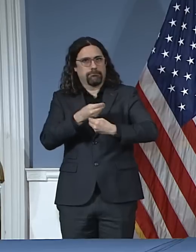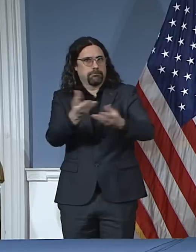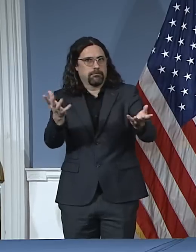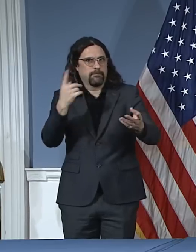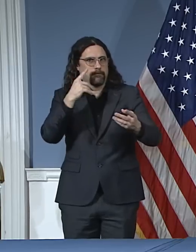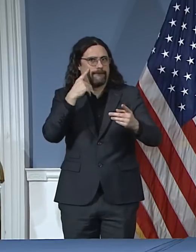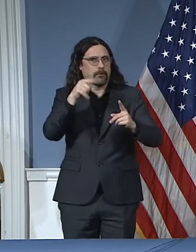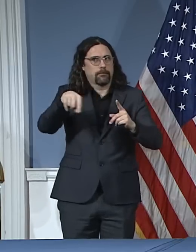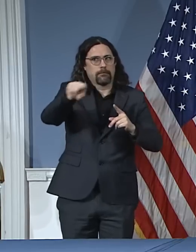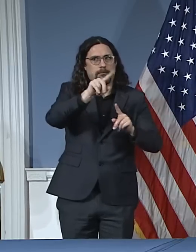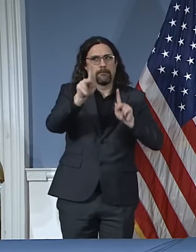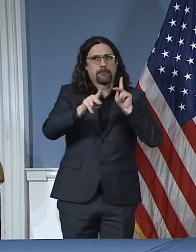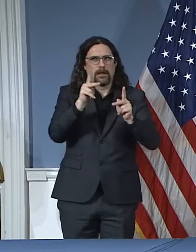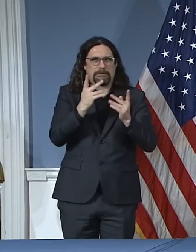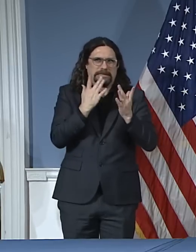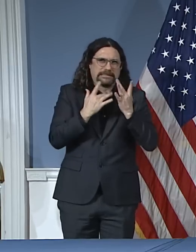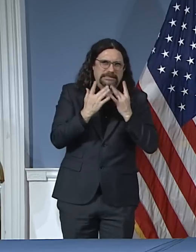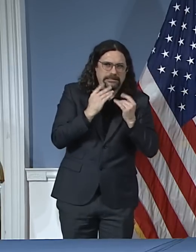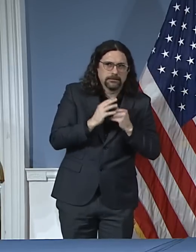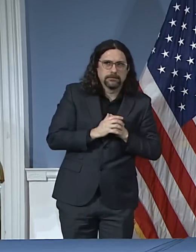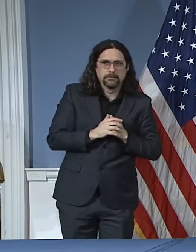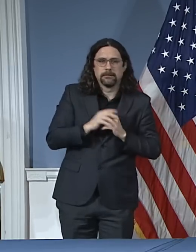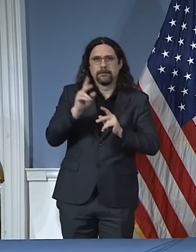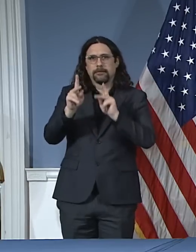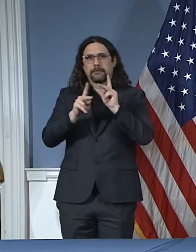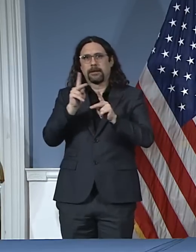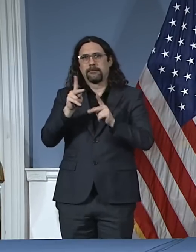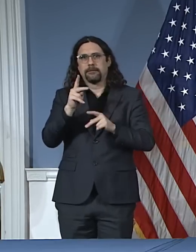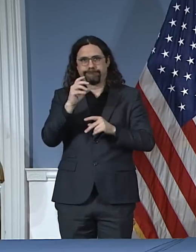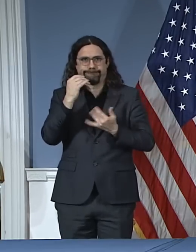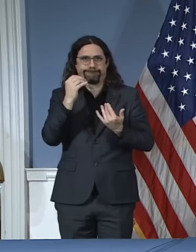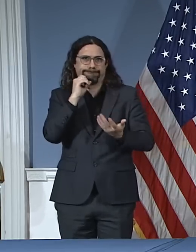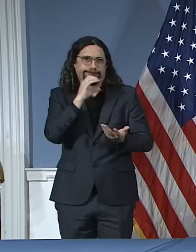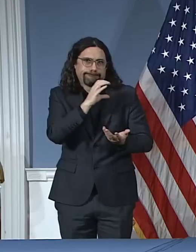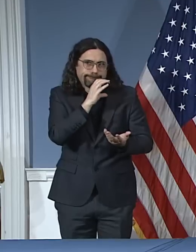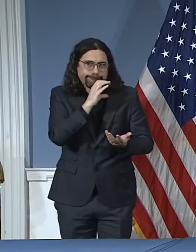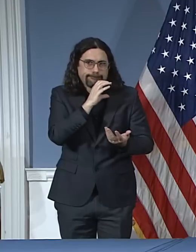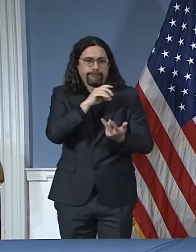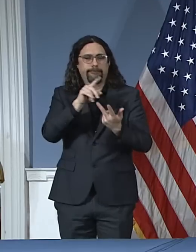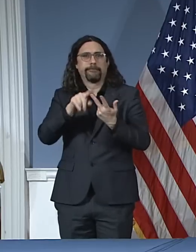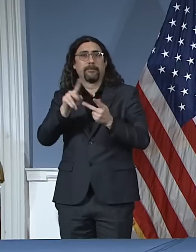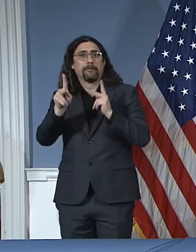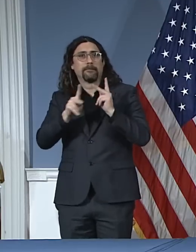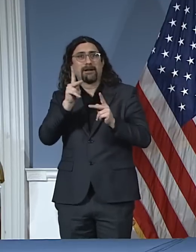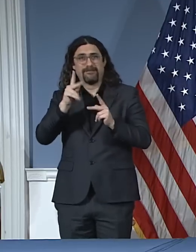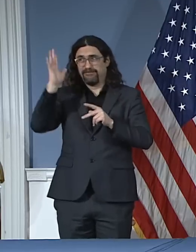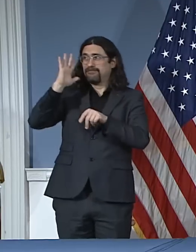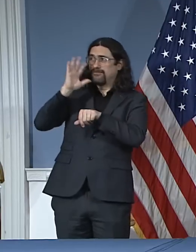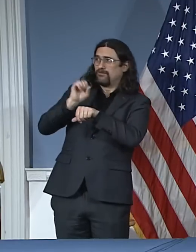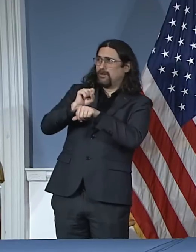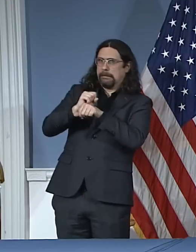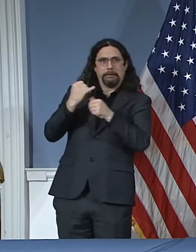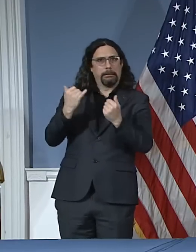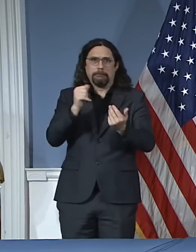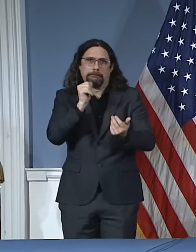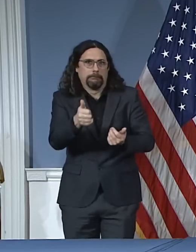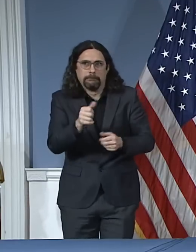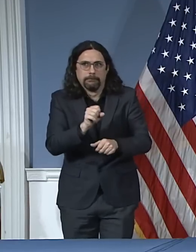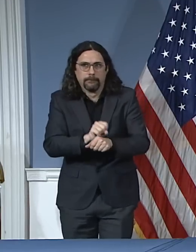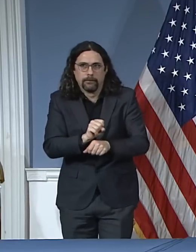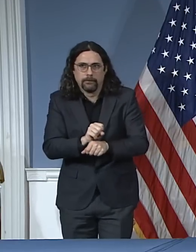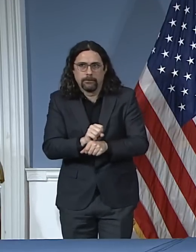ago and no longer have any means of support. It's going to take a mobilization such as we've never seen before. She'll work